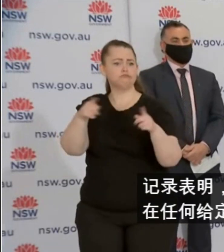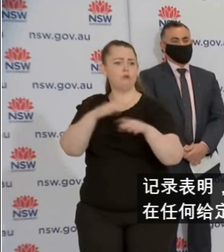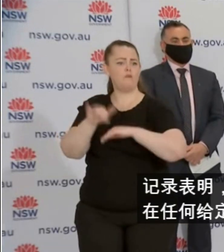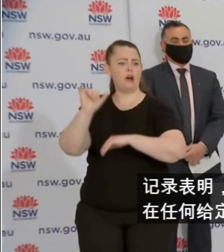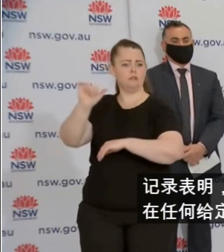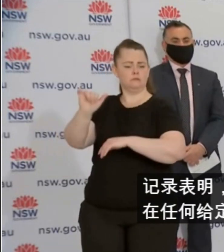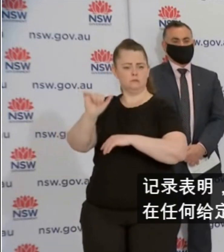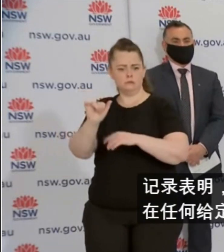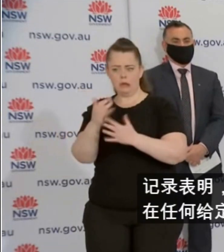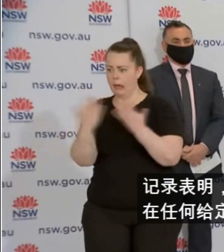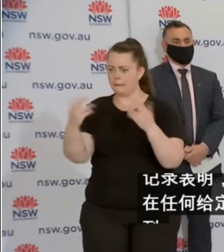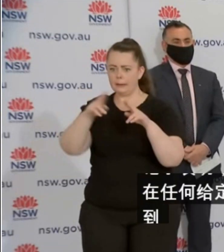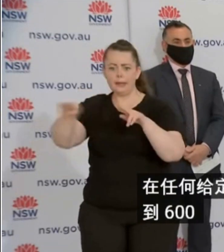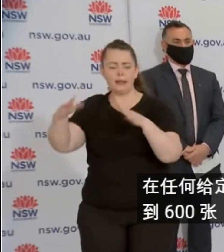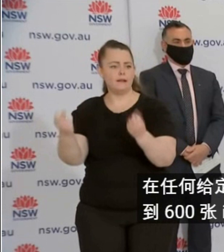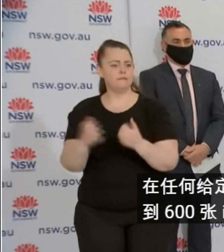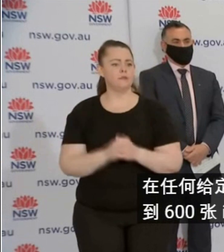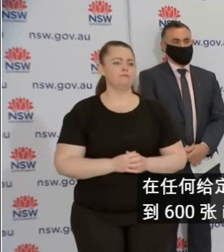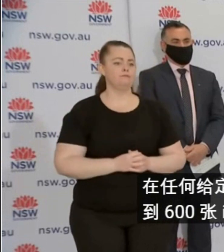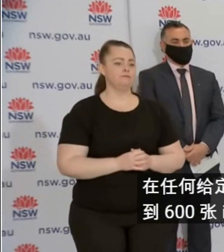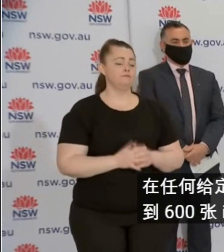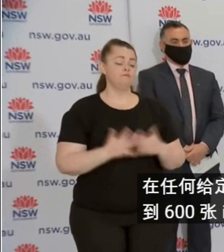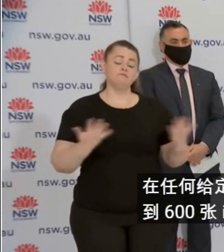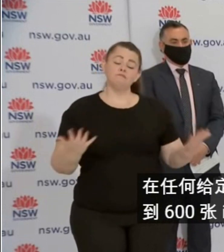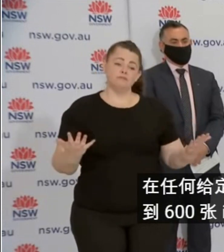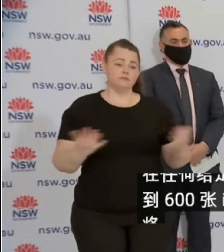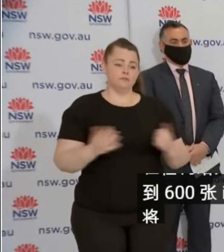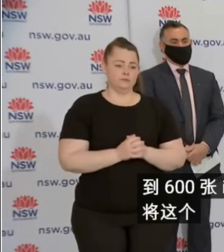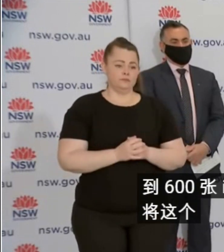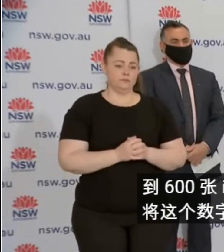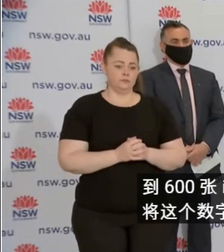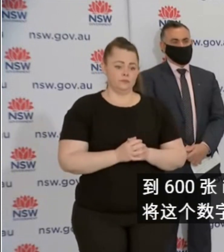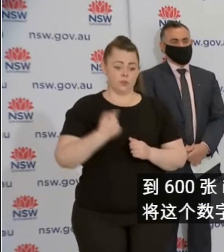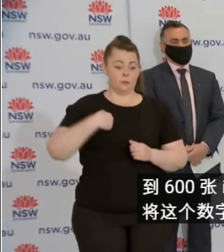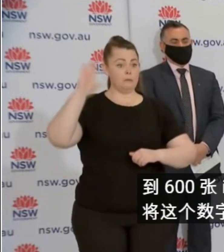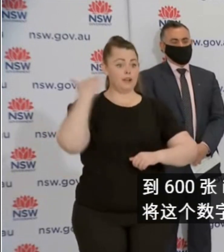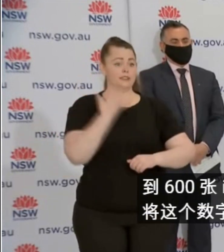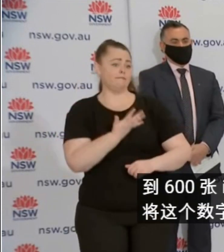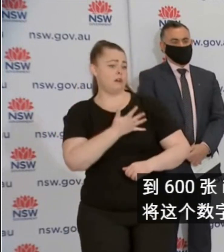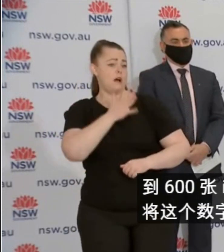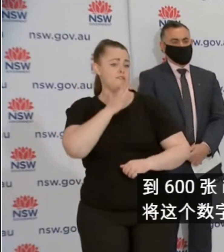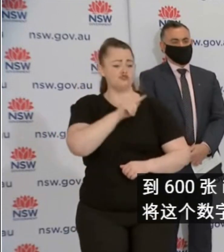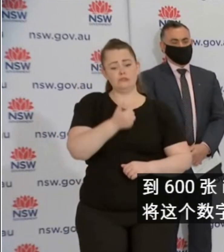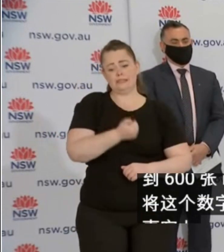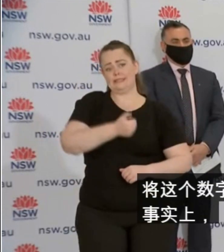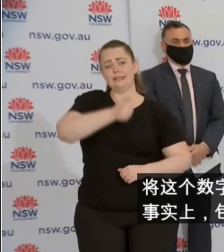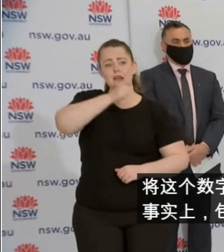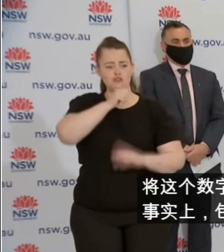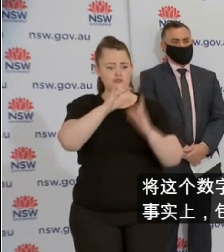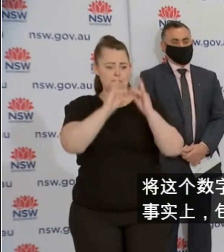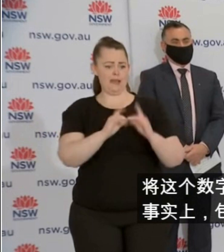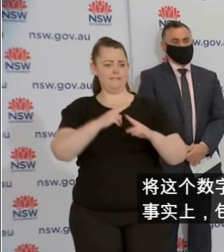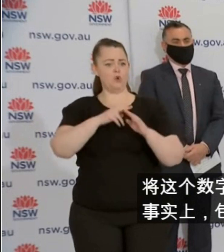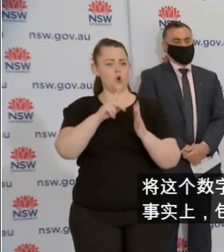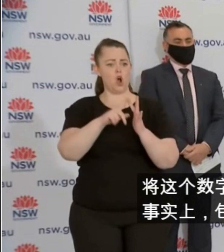any given time you have between 500 and 600 ICU beds, but we'd worked on doubling and tripling that number, in fact tripling